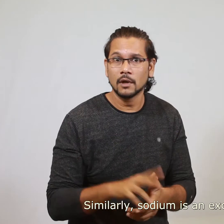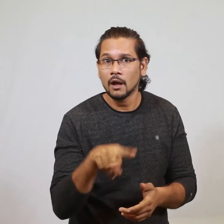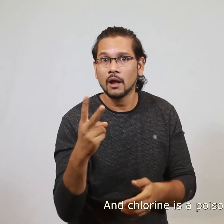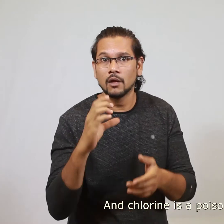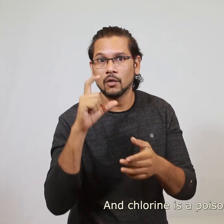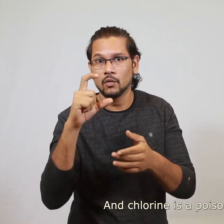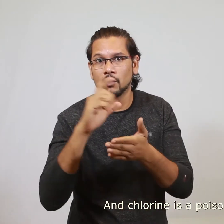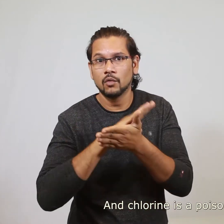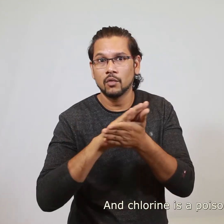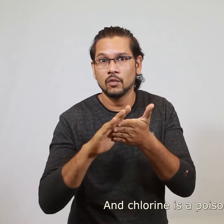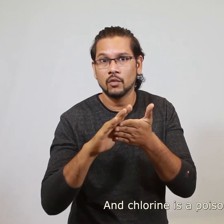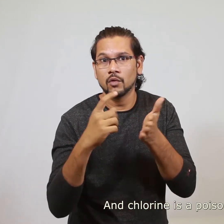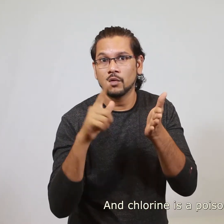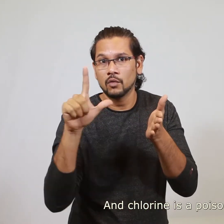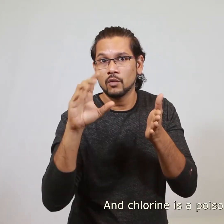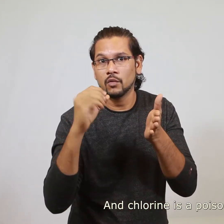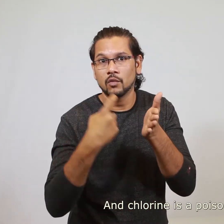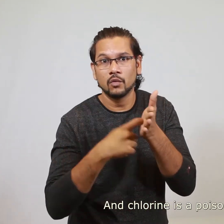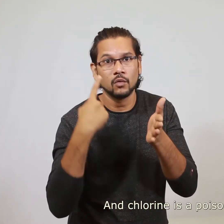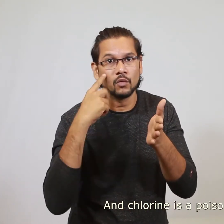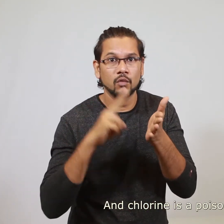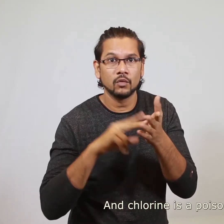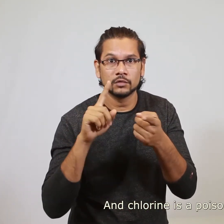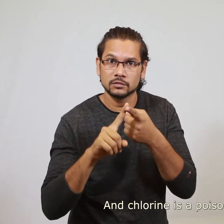And chlorine is a poisonous gas.